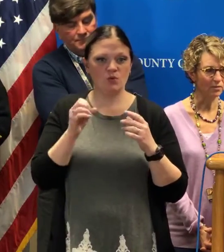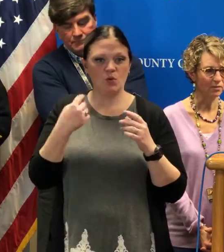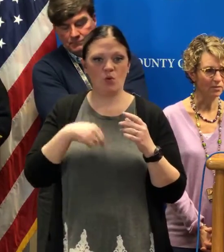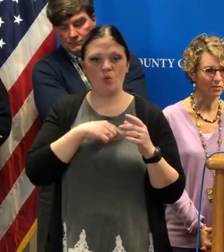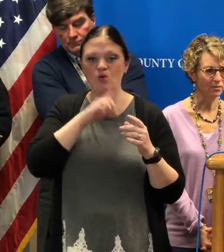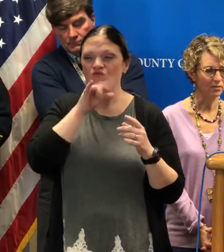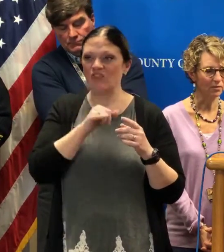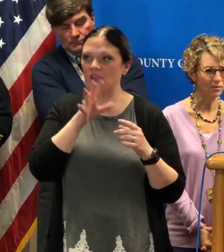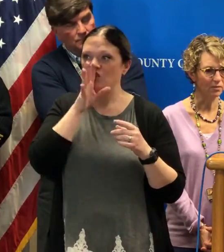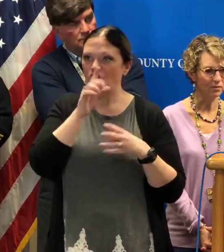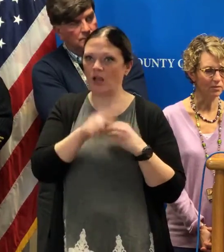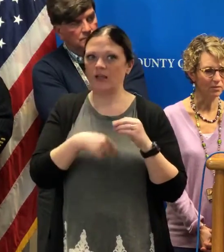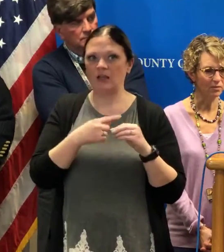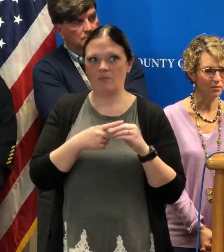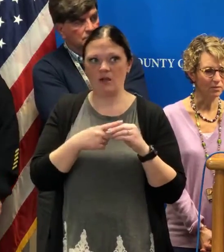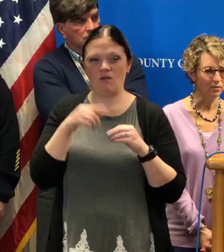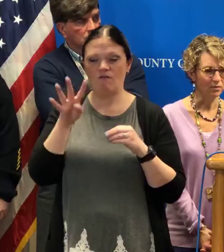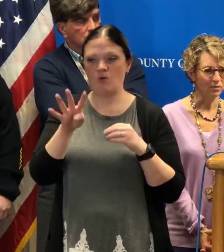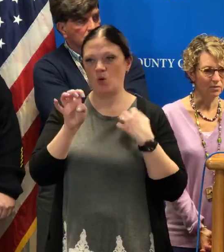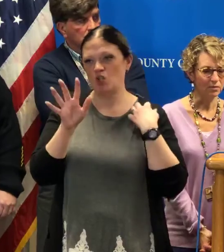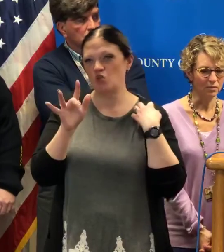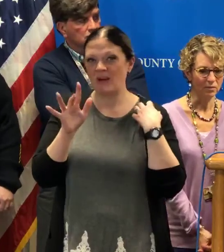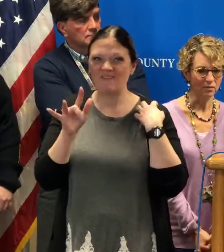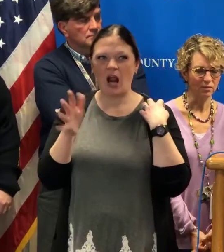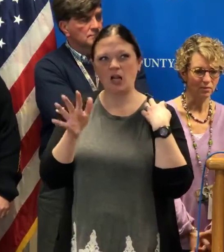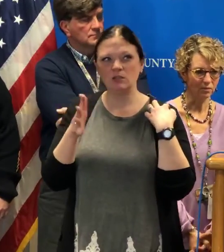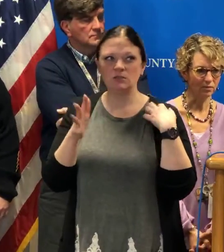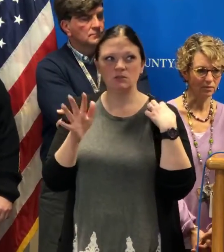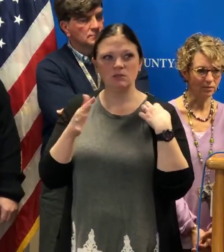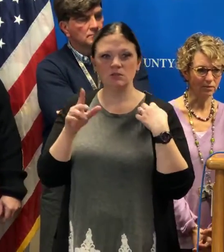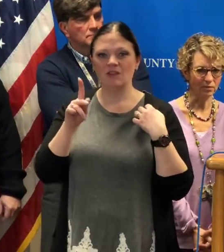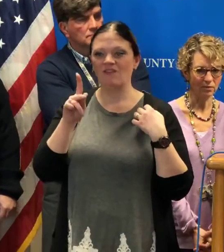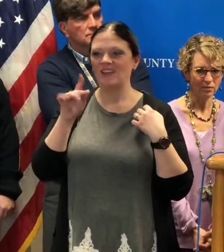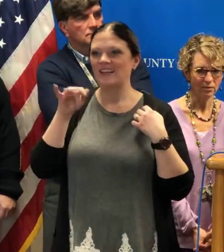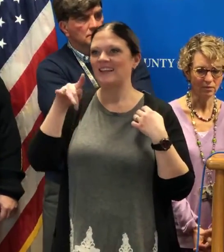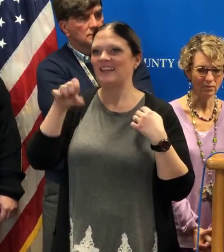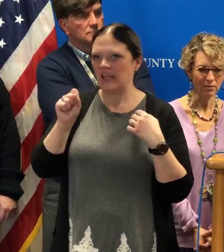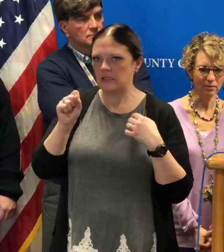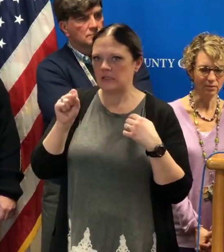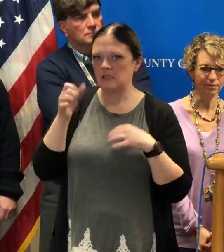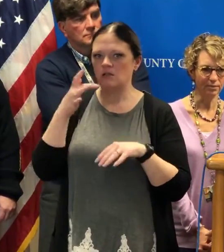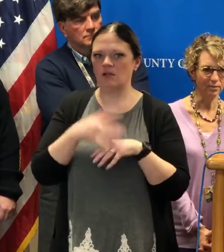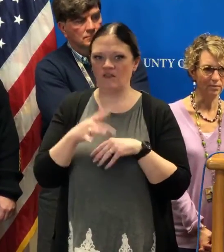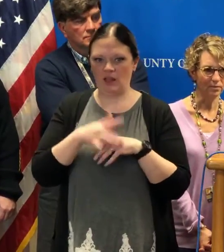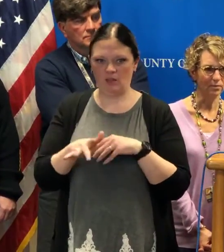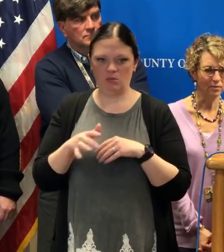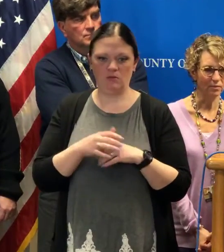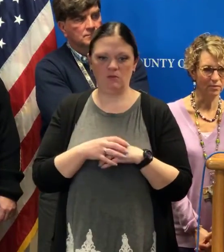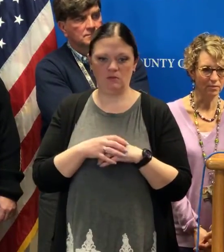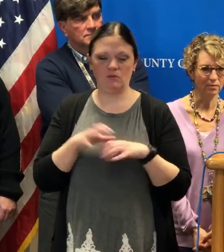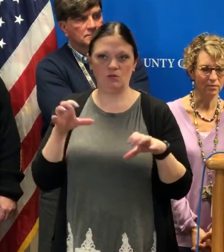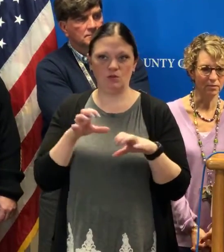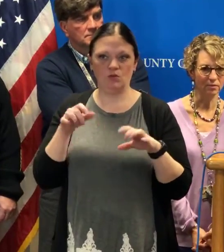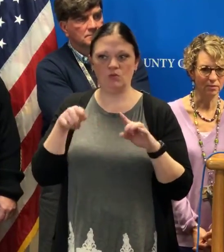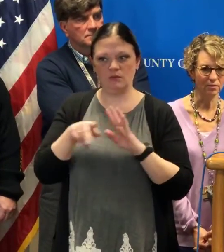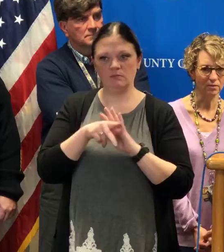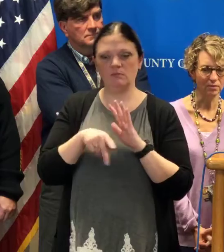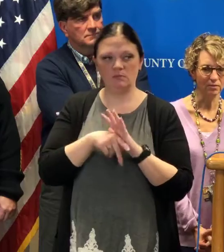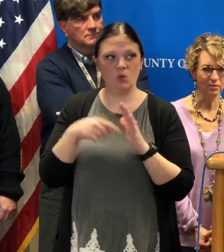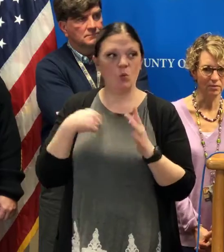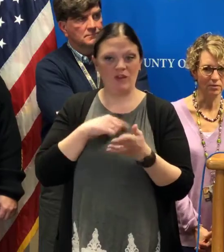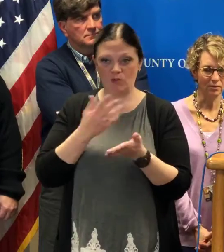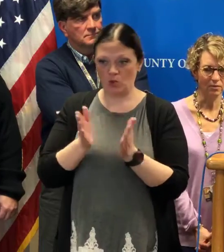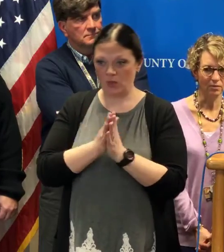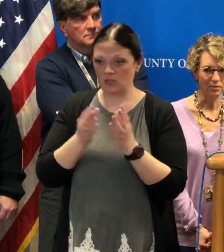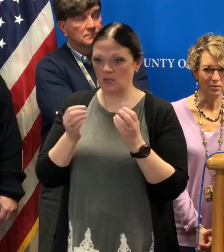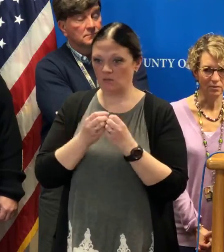really talking about 425 or so test kits that are available to do these protocols. We've requested more.